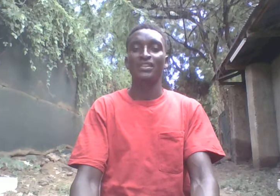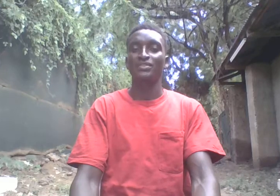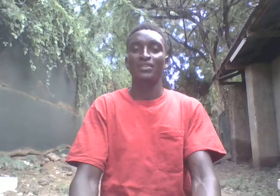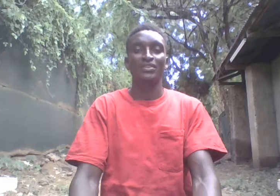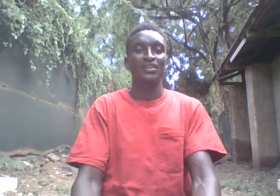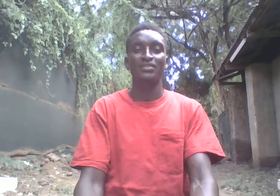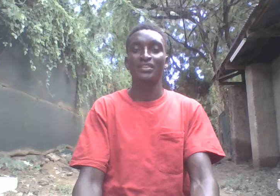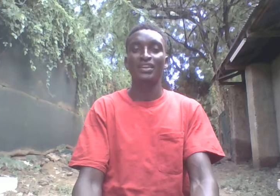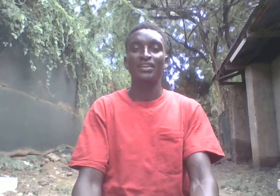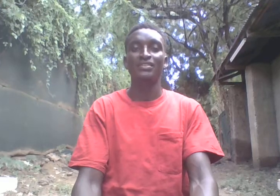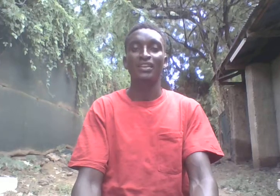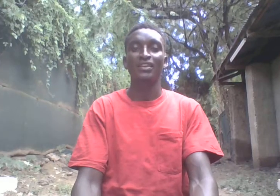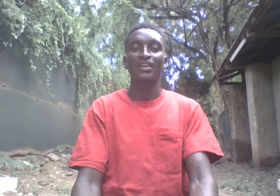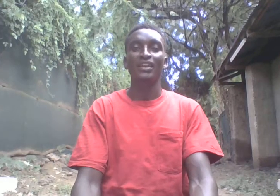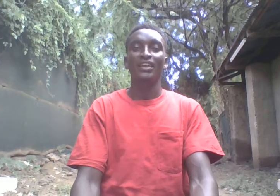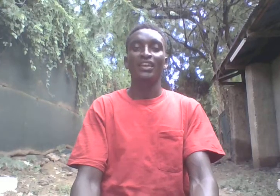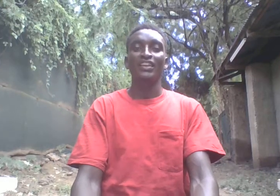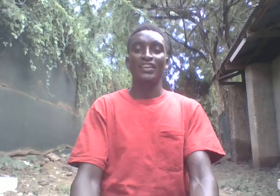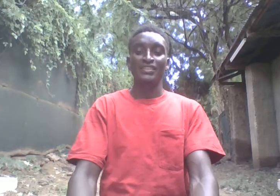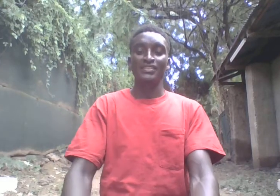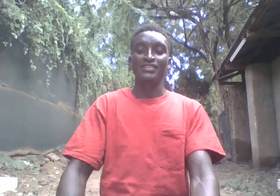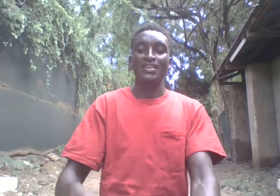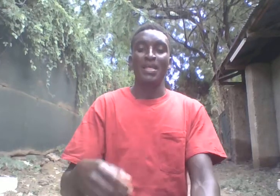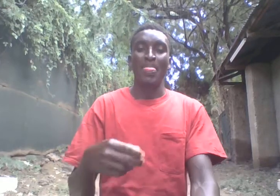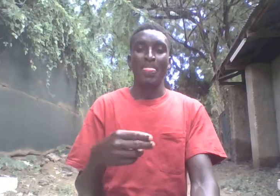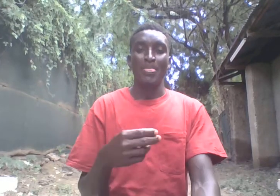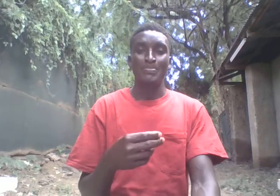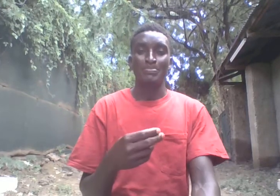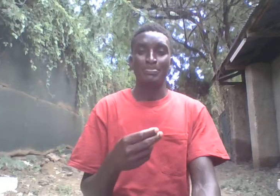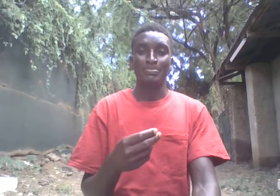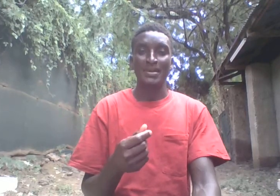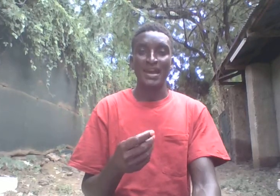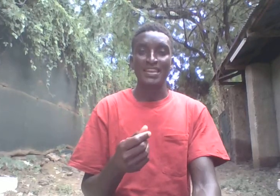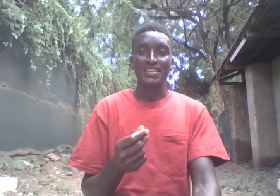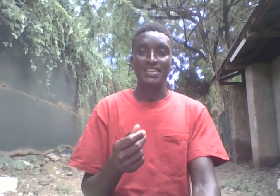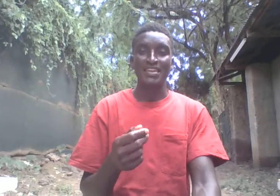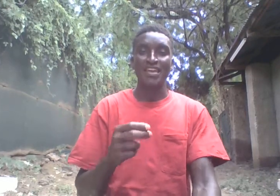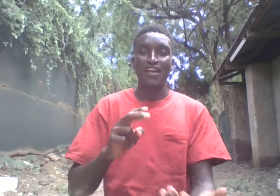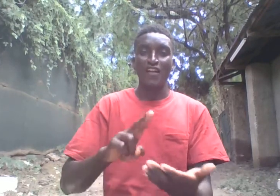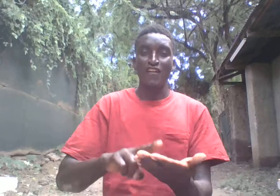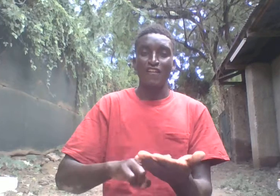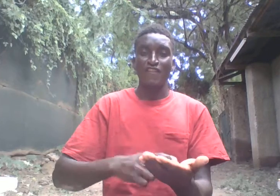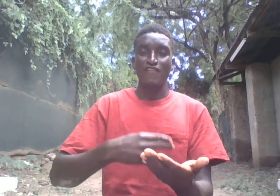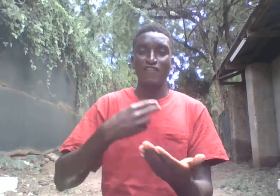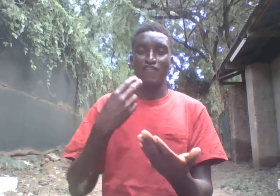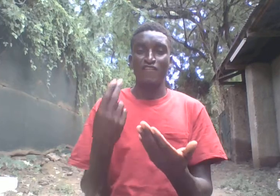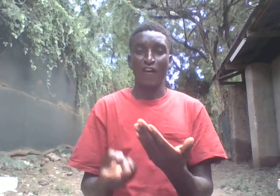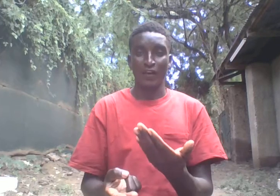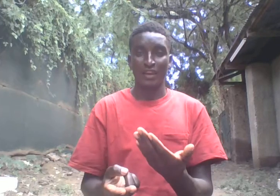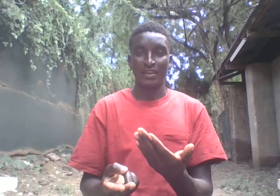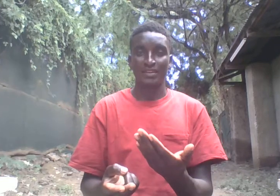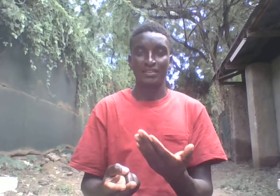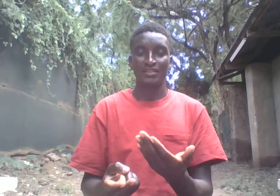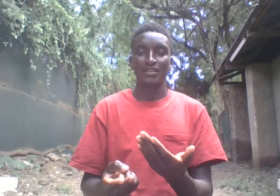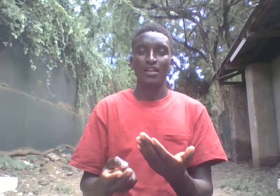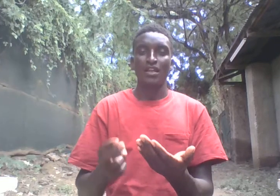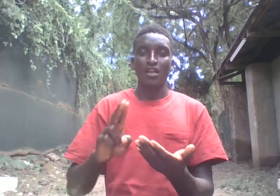or other loss in anything, it is money fall,